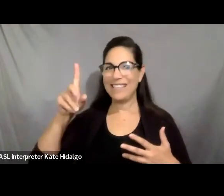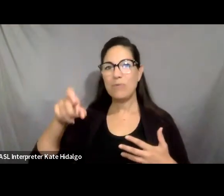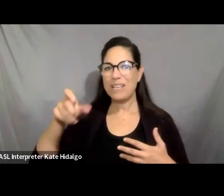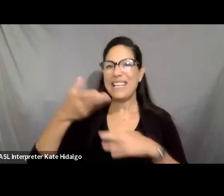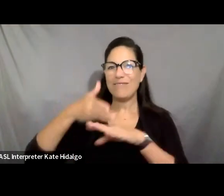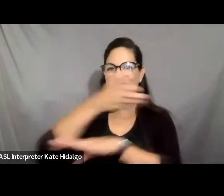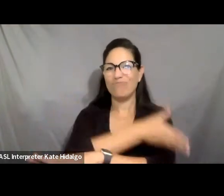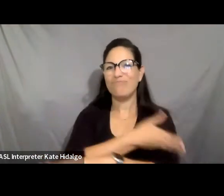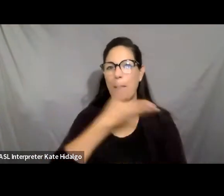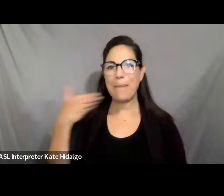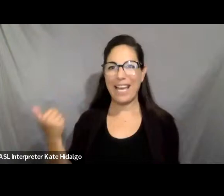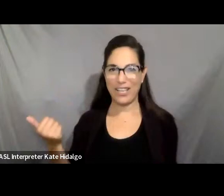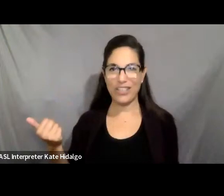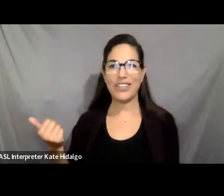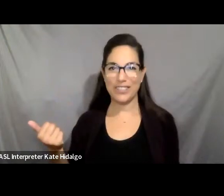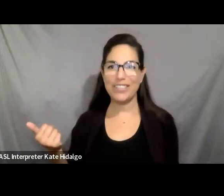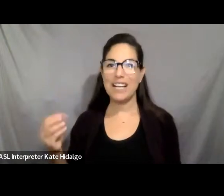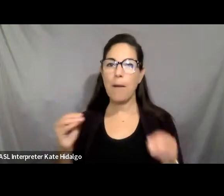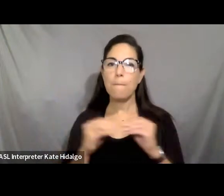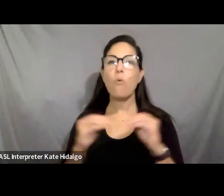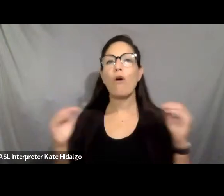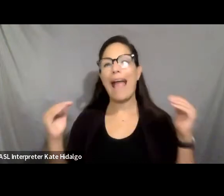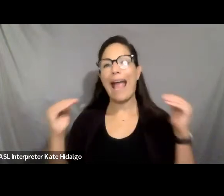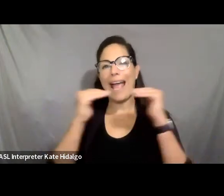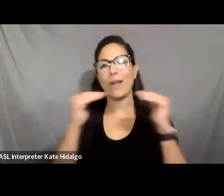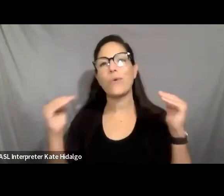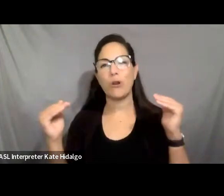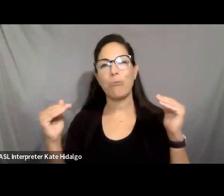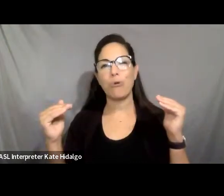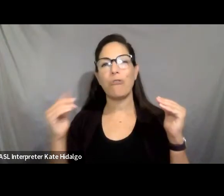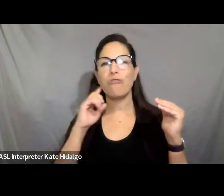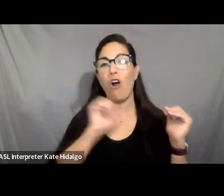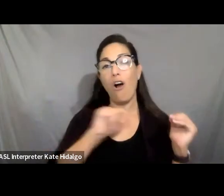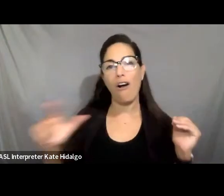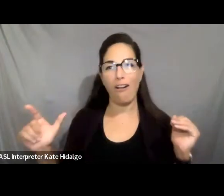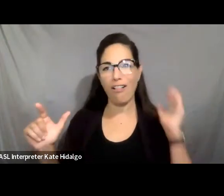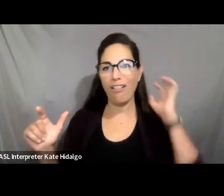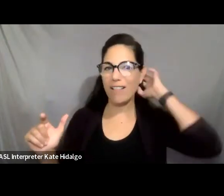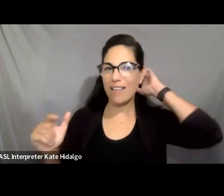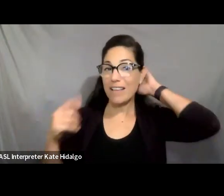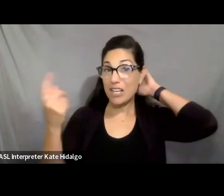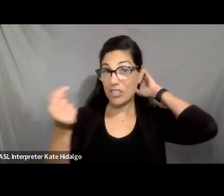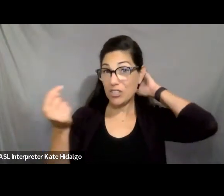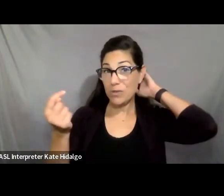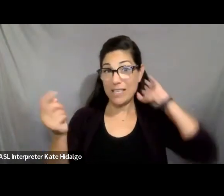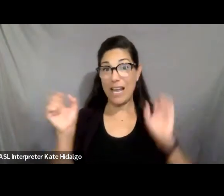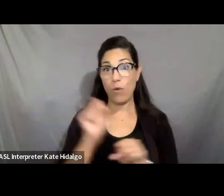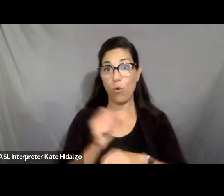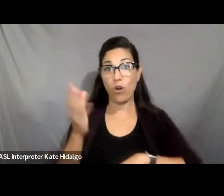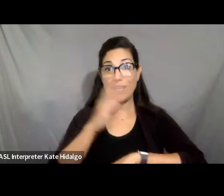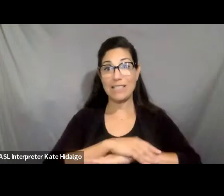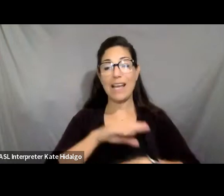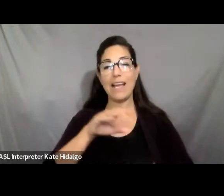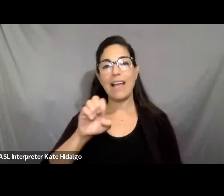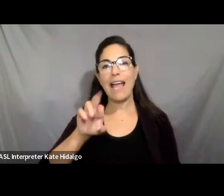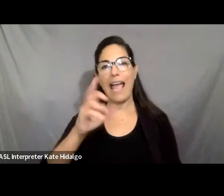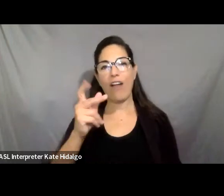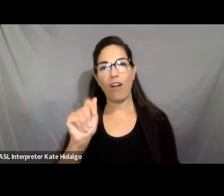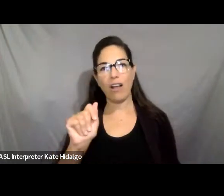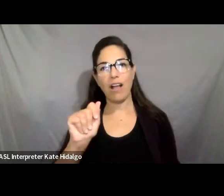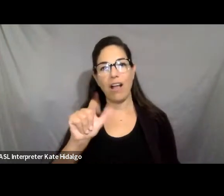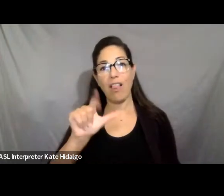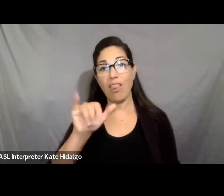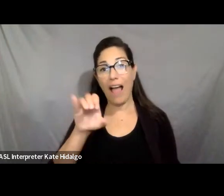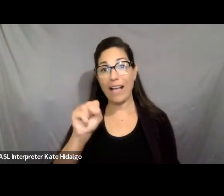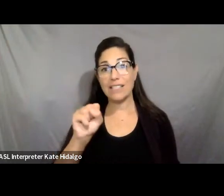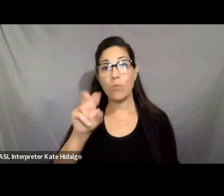to work for more equitable outcomes for our students. On the Tuesday workday, Erica Lyons with the Via